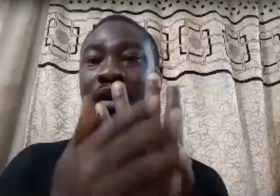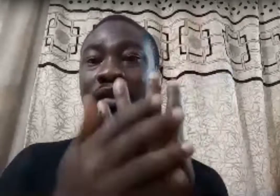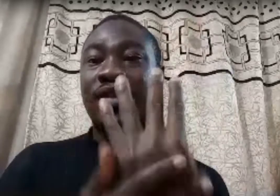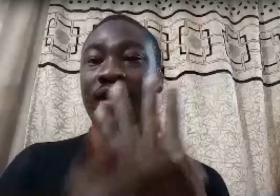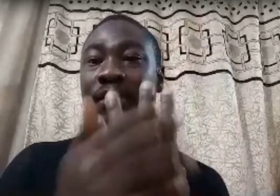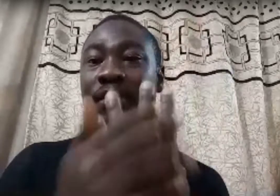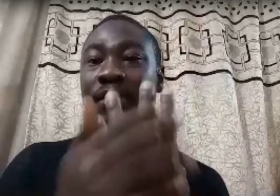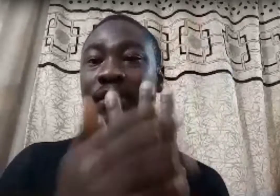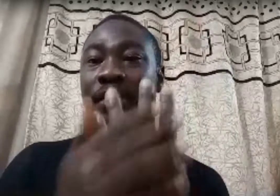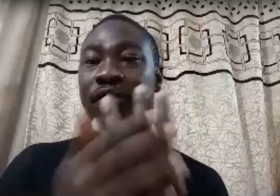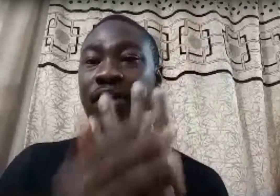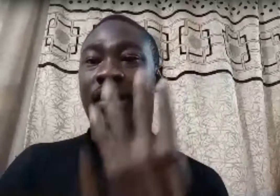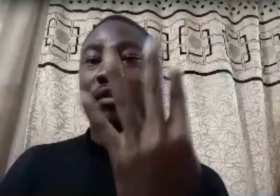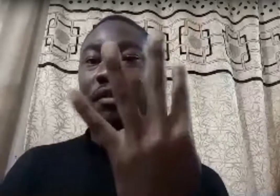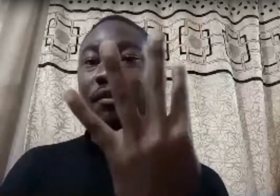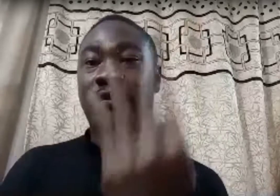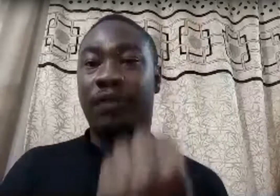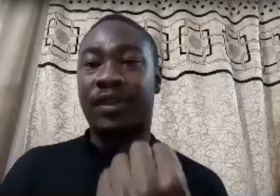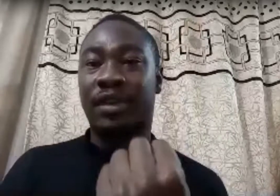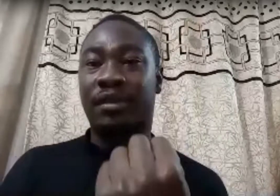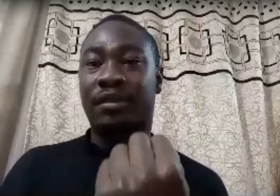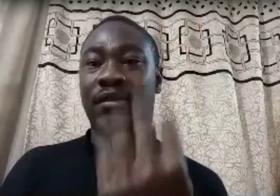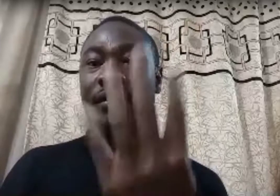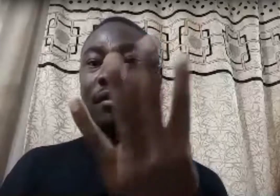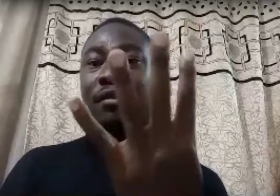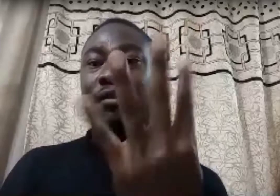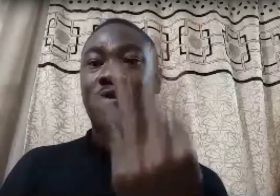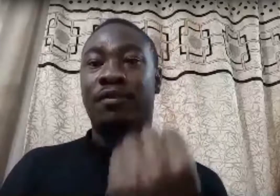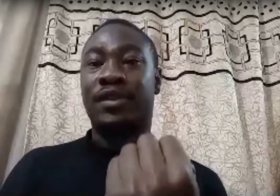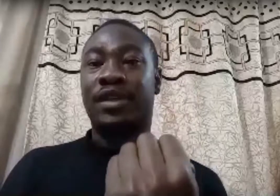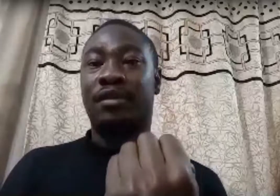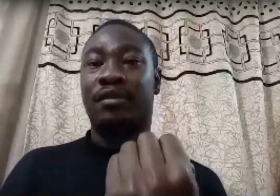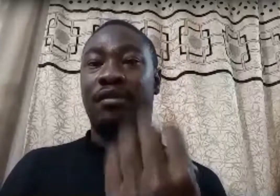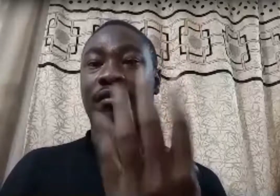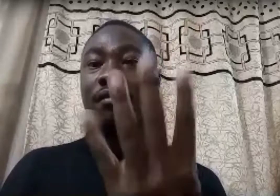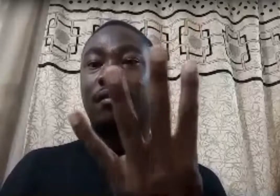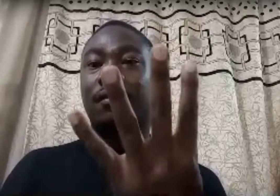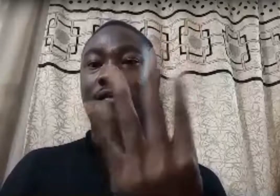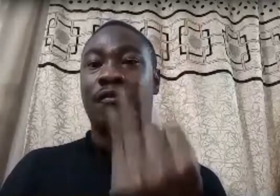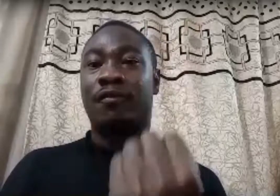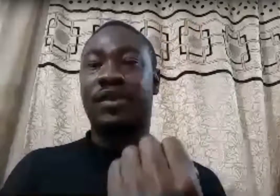hand. 14, 14, 14.